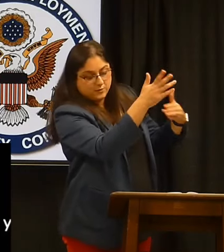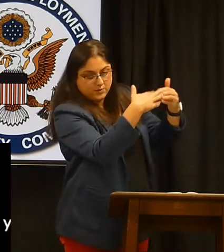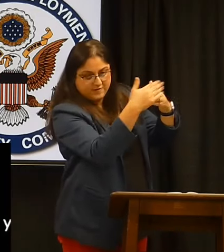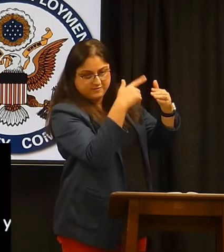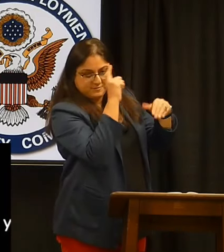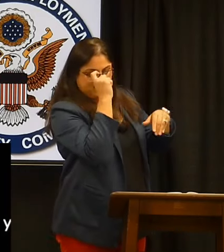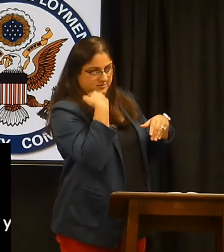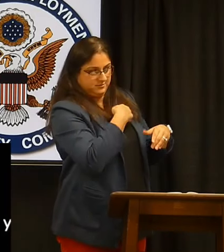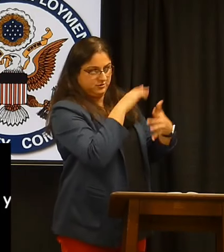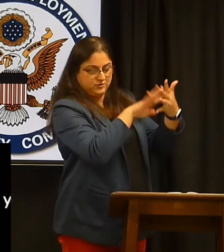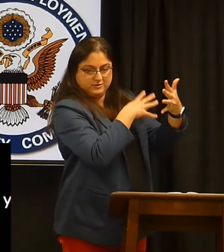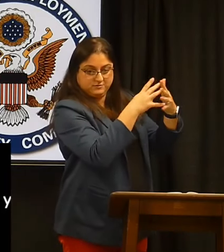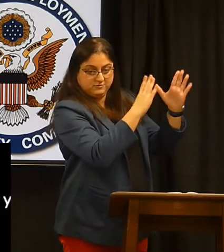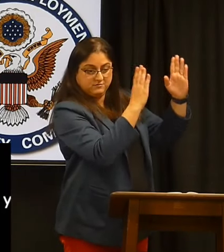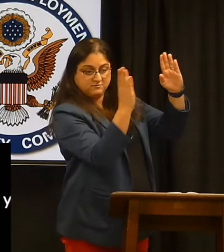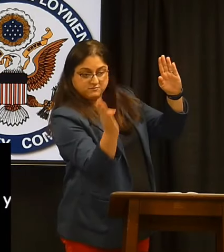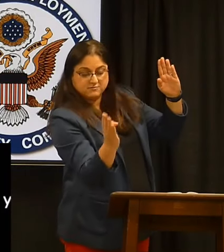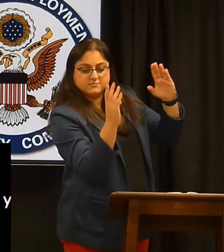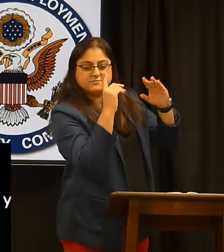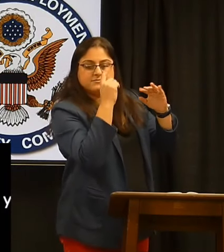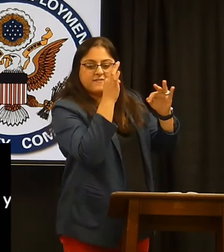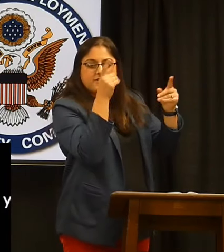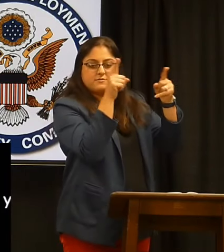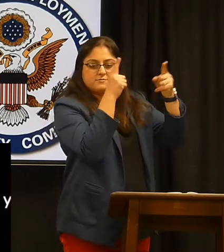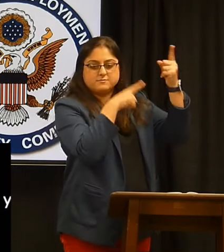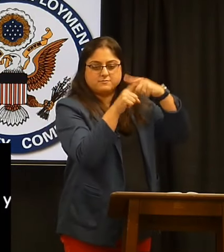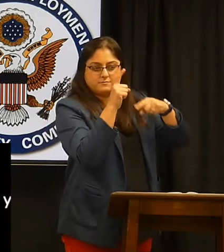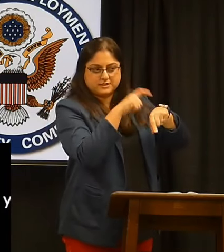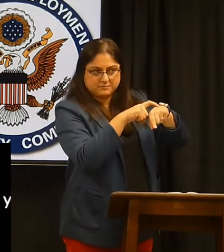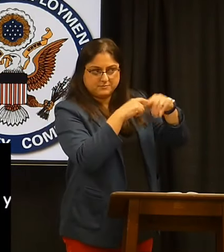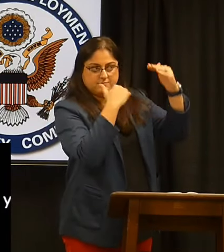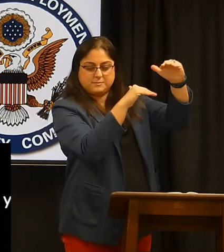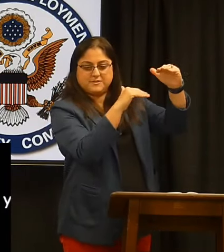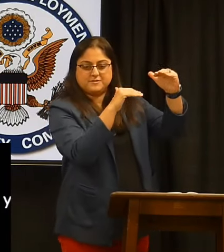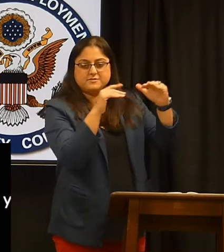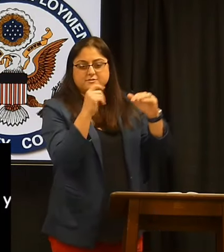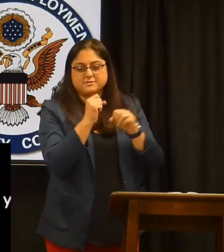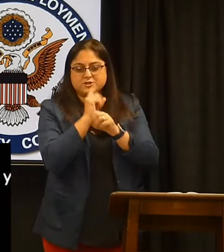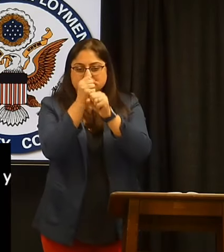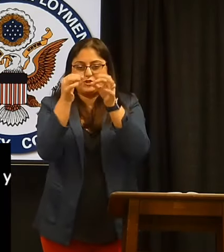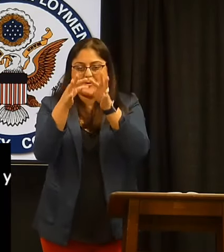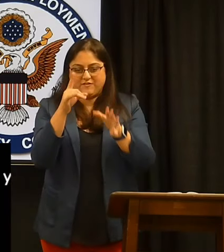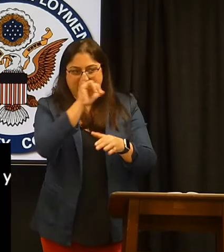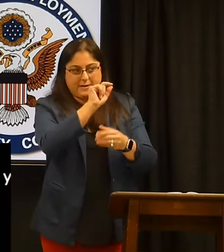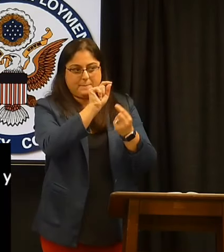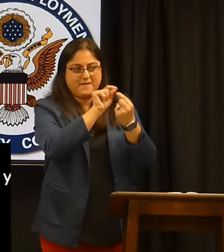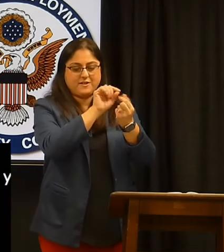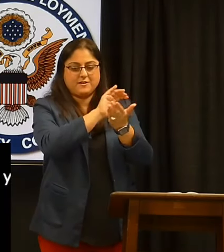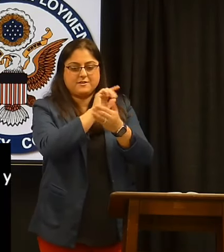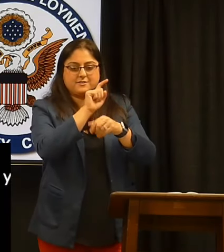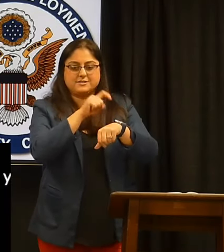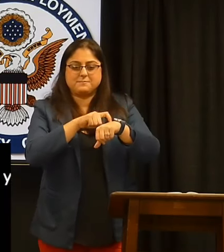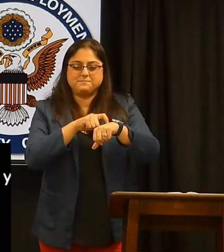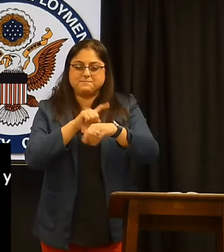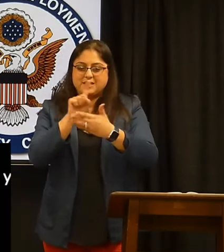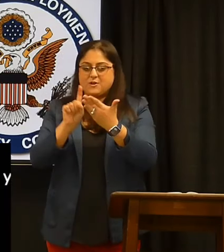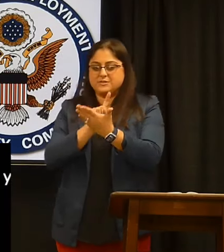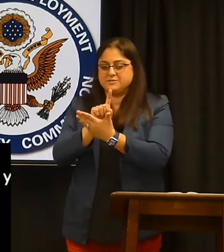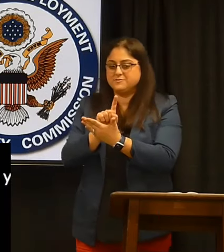holiday part's at 3, because that's the schedule, you know, you can still get an interpreter for